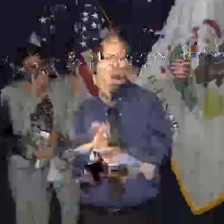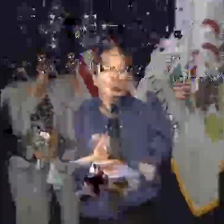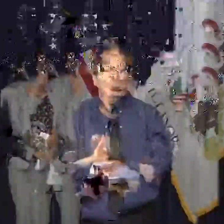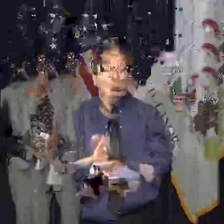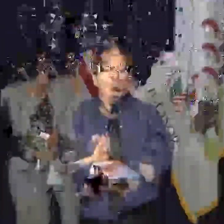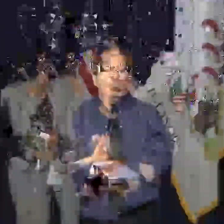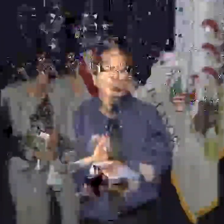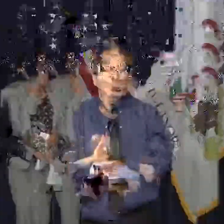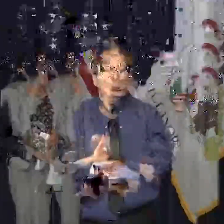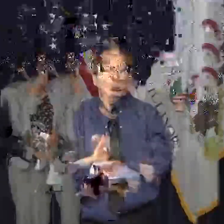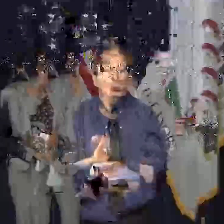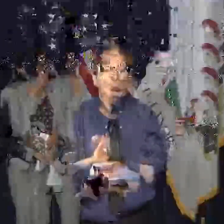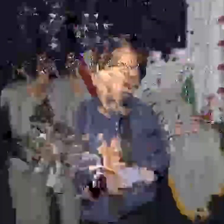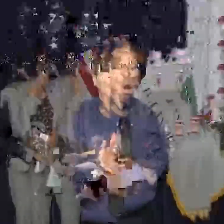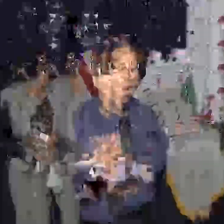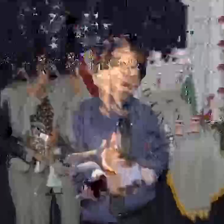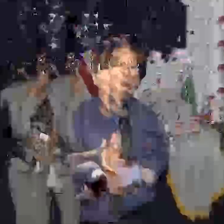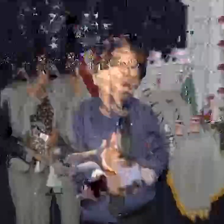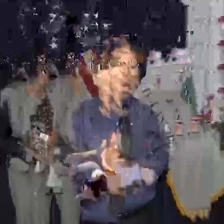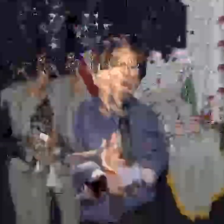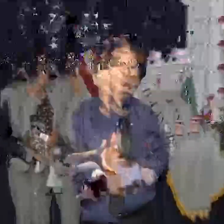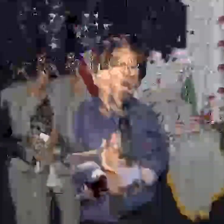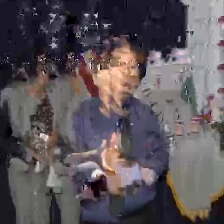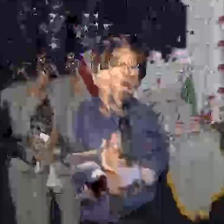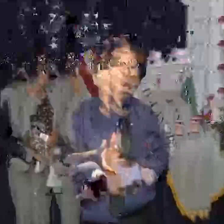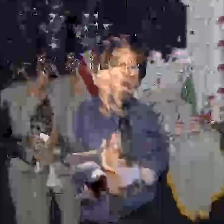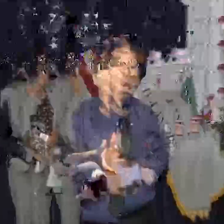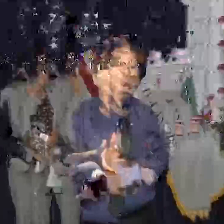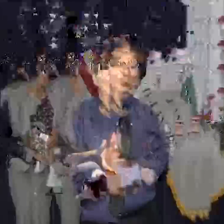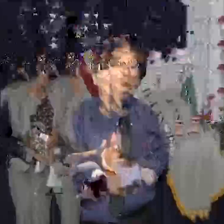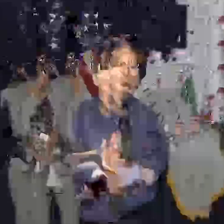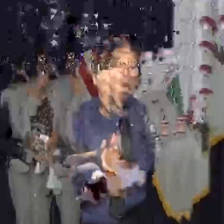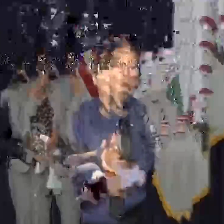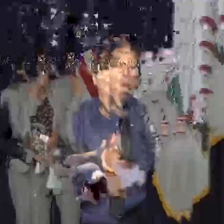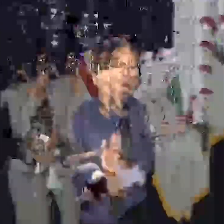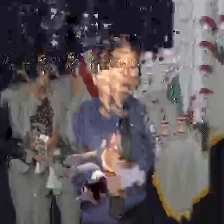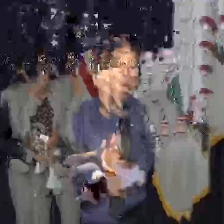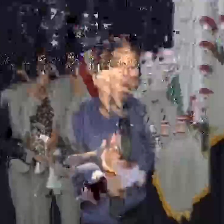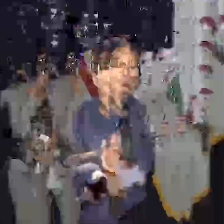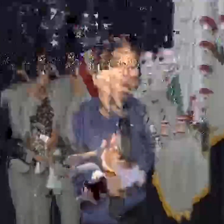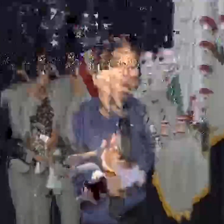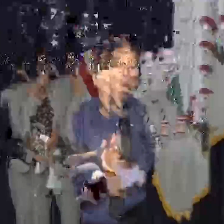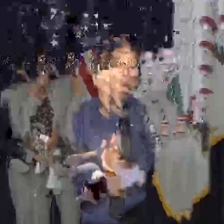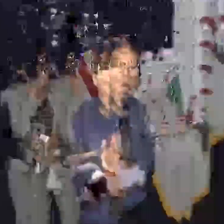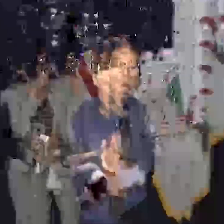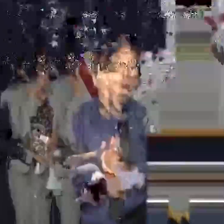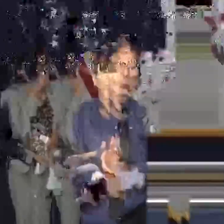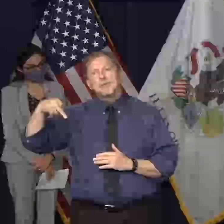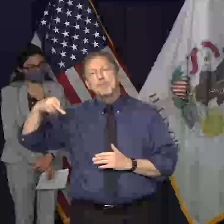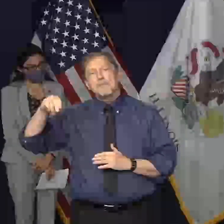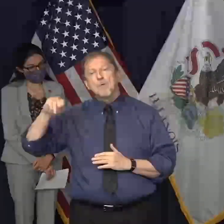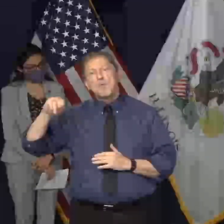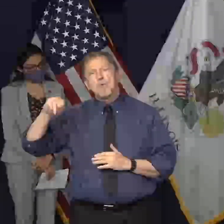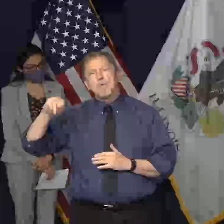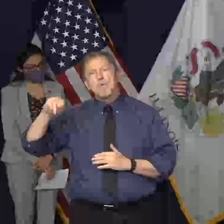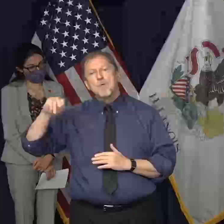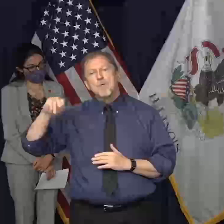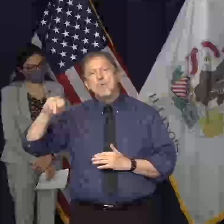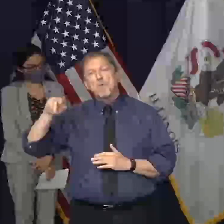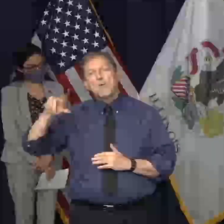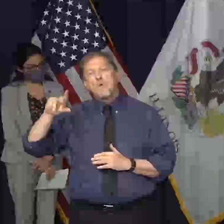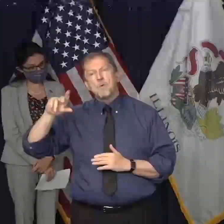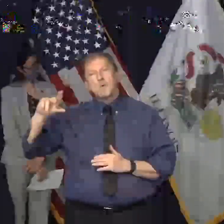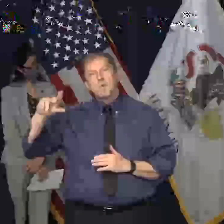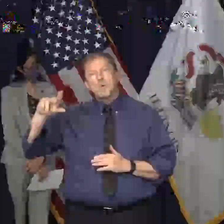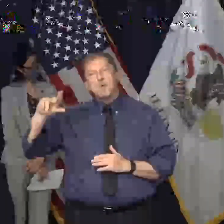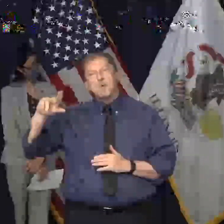going. My name is Jaime Di Paolo. I am the president and CEO of the Illinois Hispanic Chamber of Commerce. The Illinois Hispanic Chamber